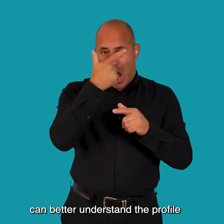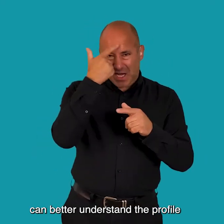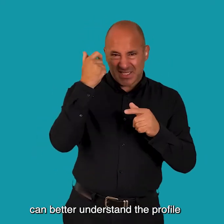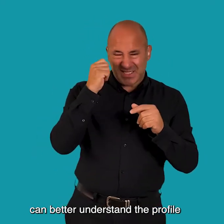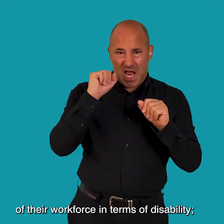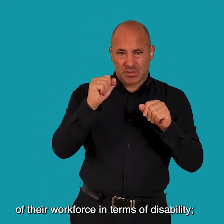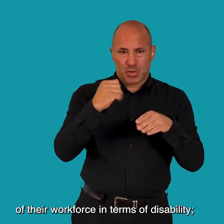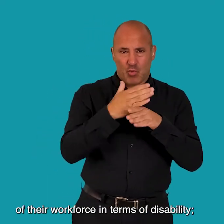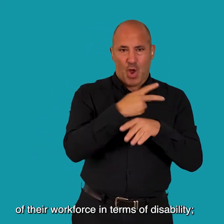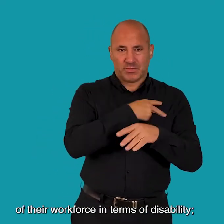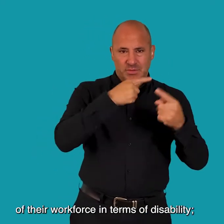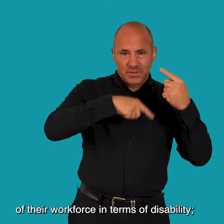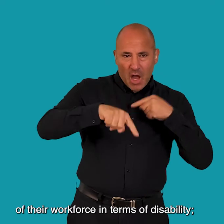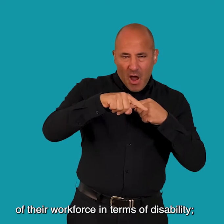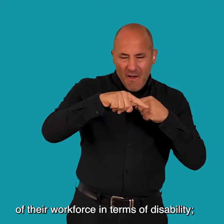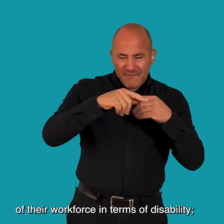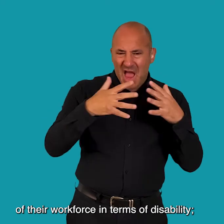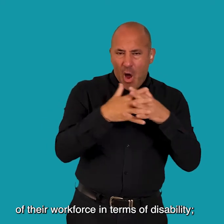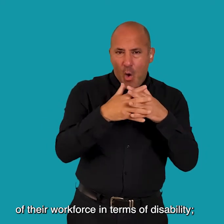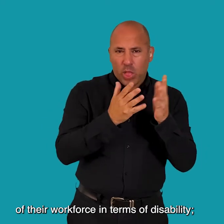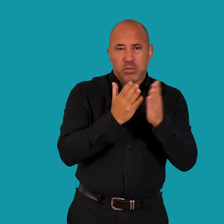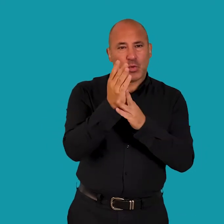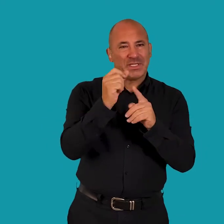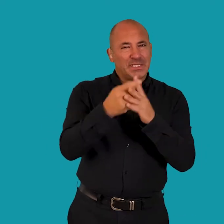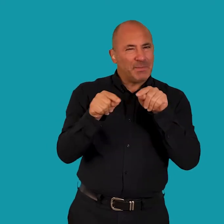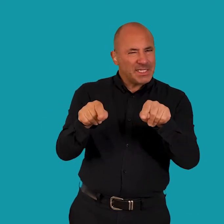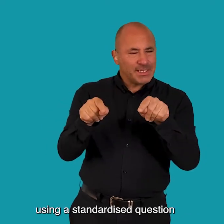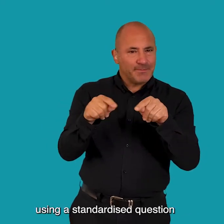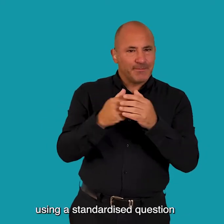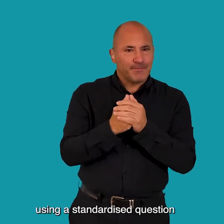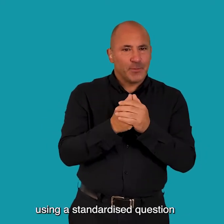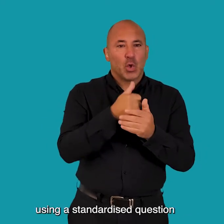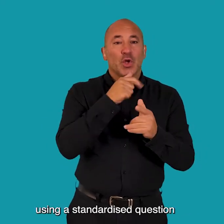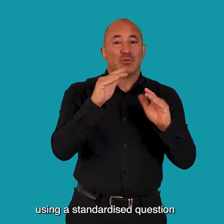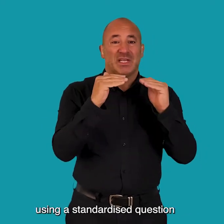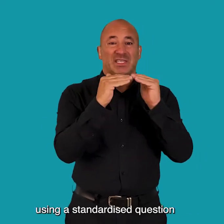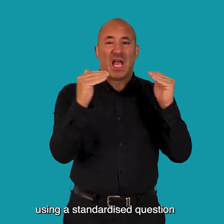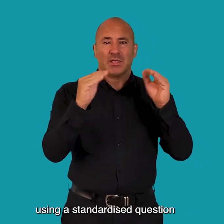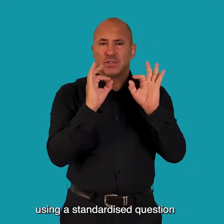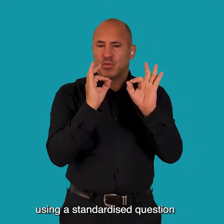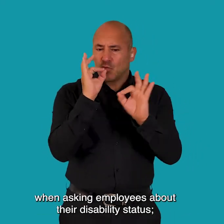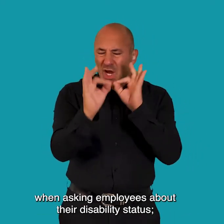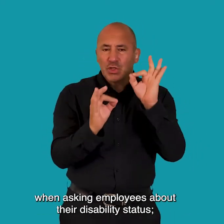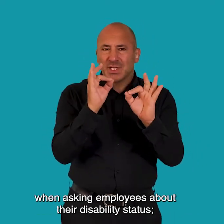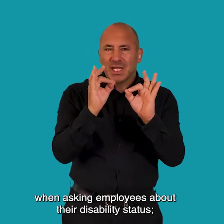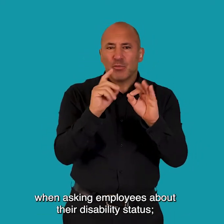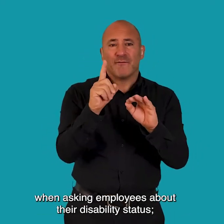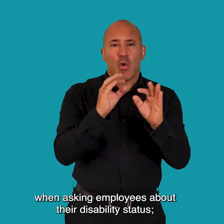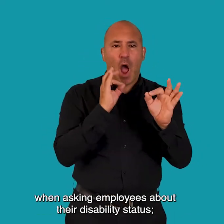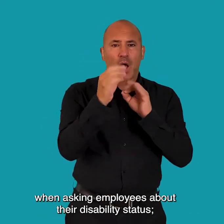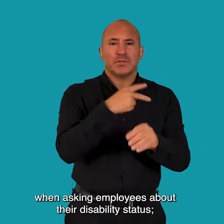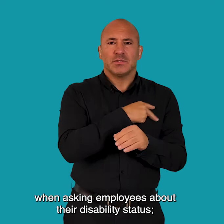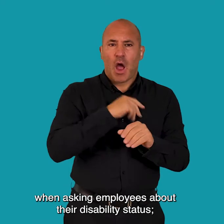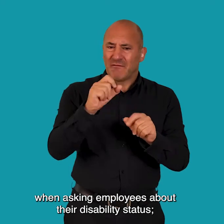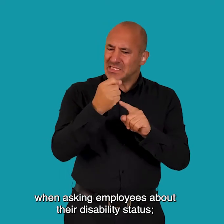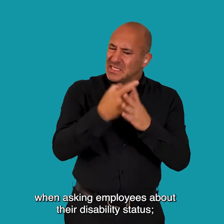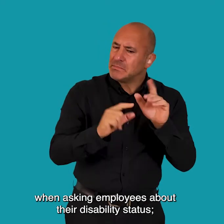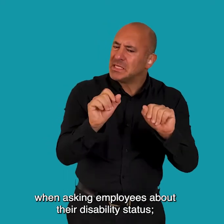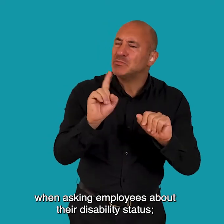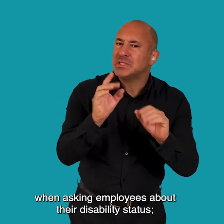profile of their workforce in terms of disability, using a standardised question when asking employees about their disability